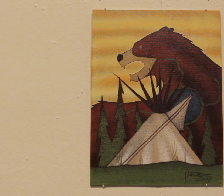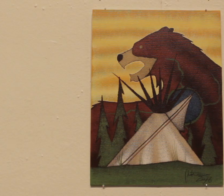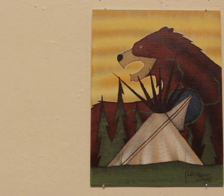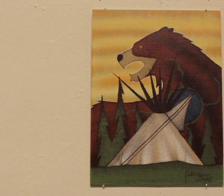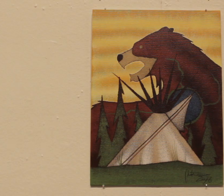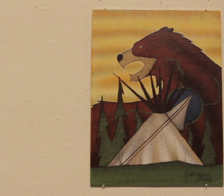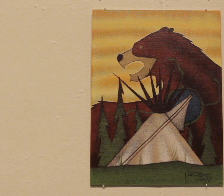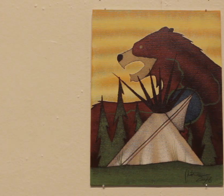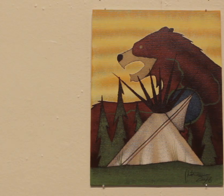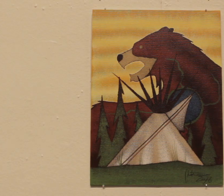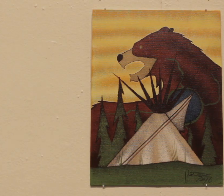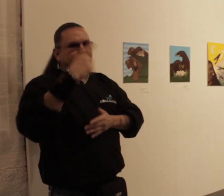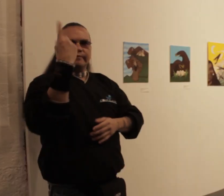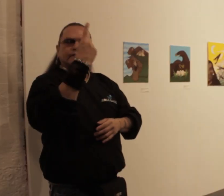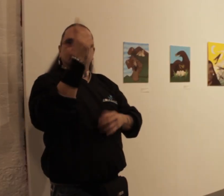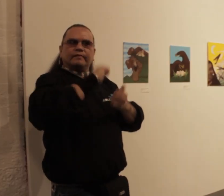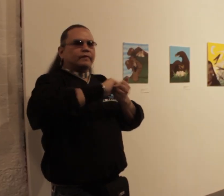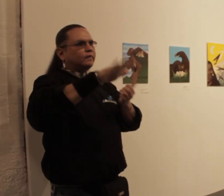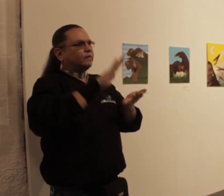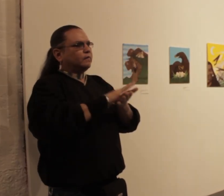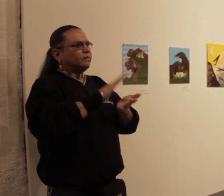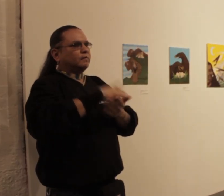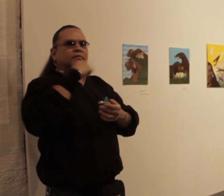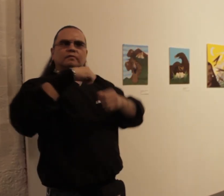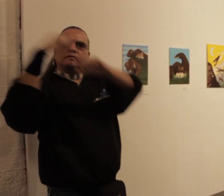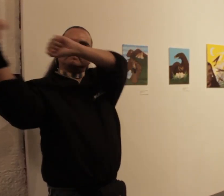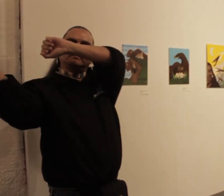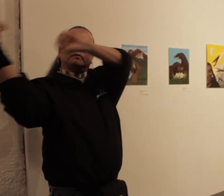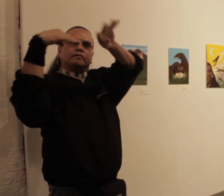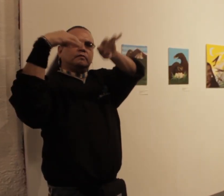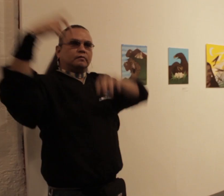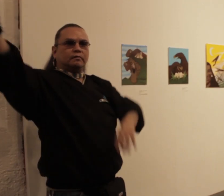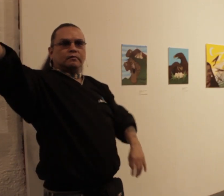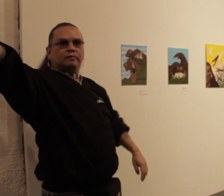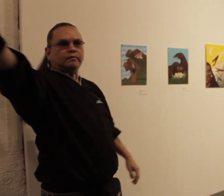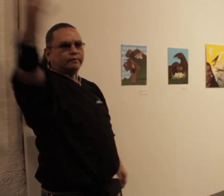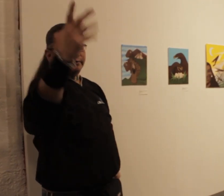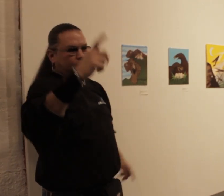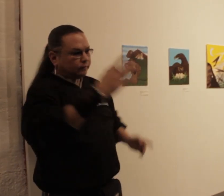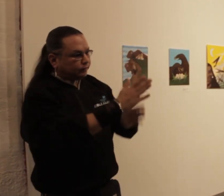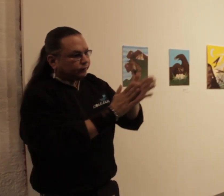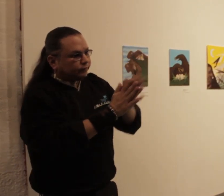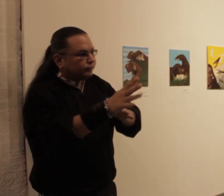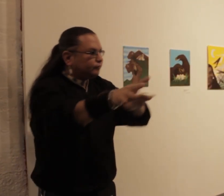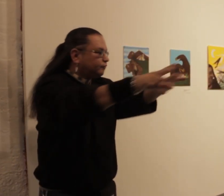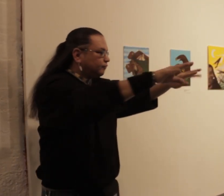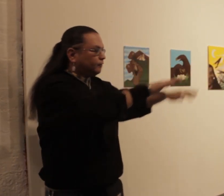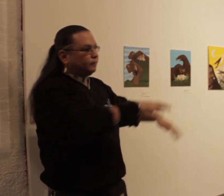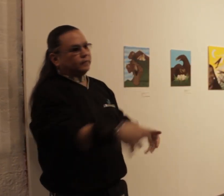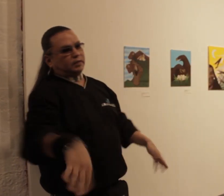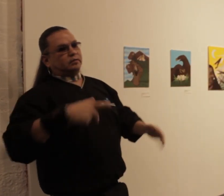I've taken some classes from other people, and I've taught at school with other students.